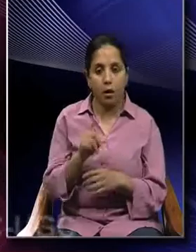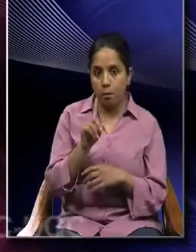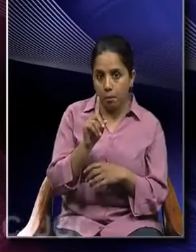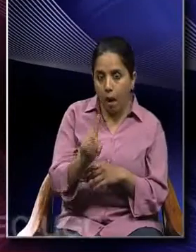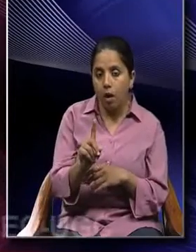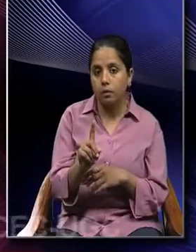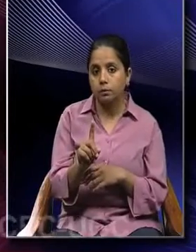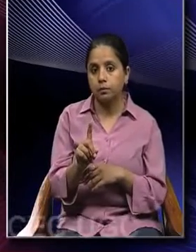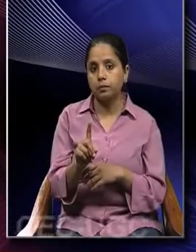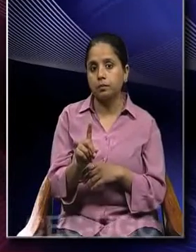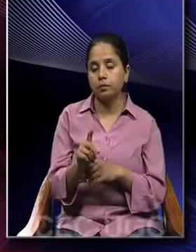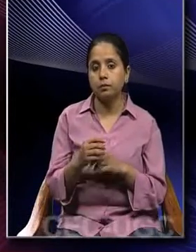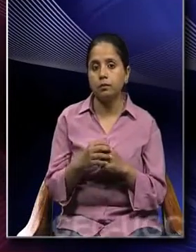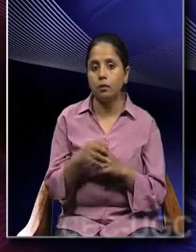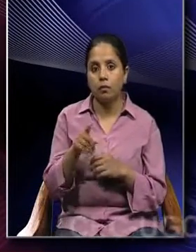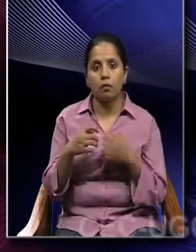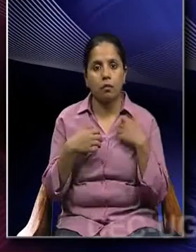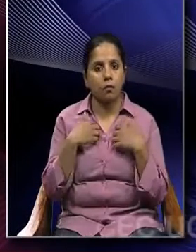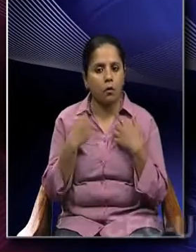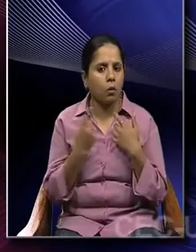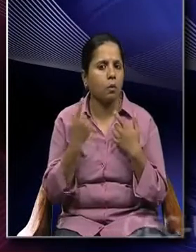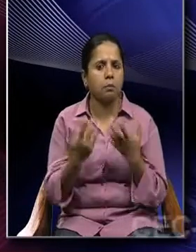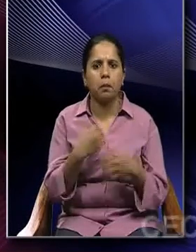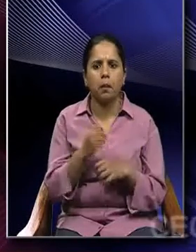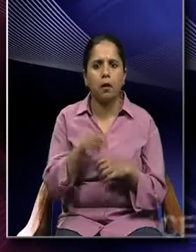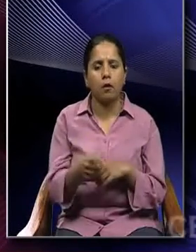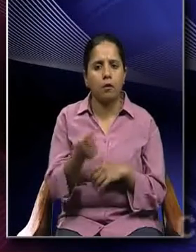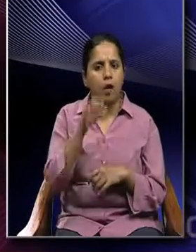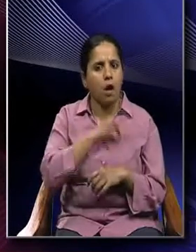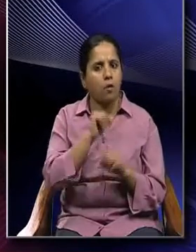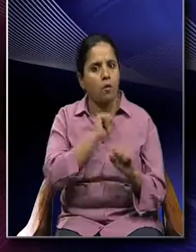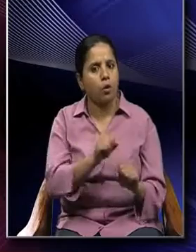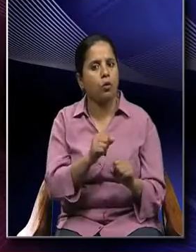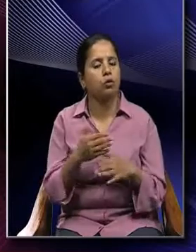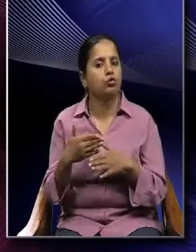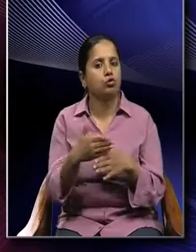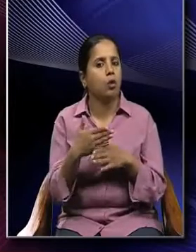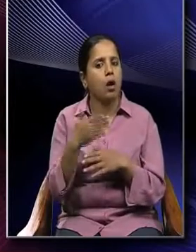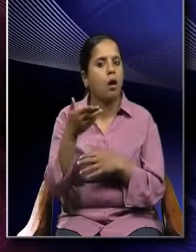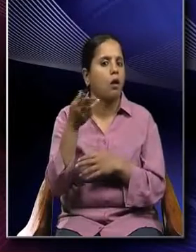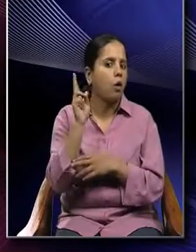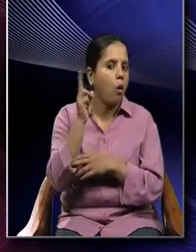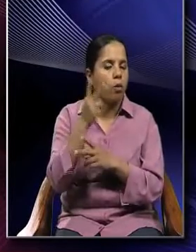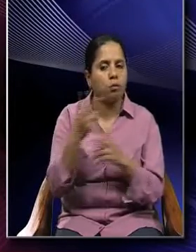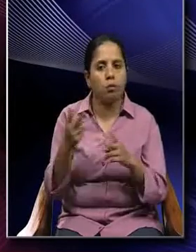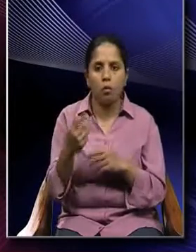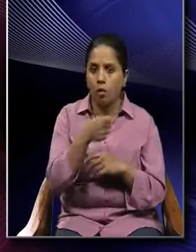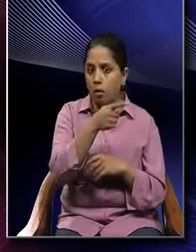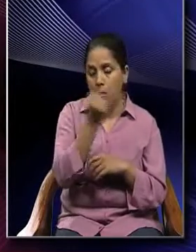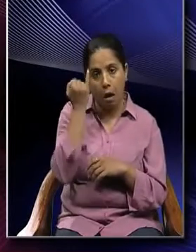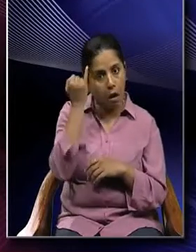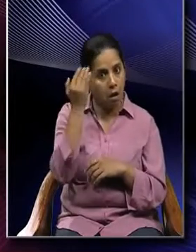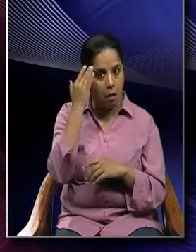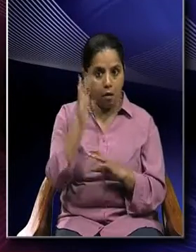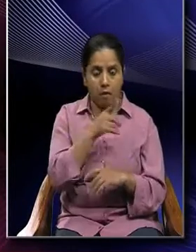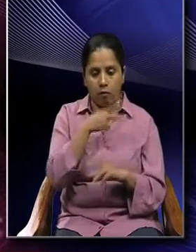they were merely interested in creating wealth for their shareholders. They have this idea that since we